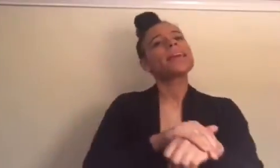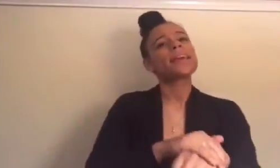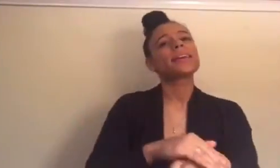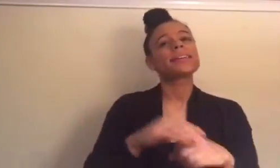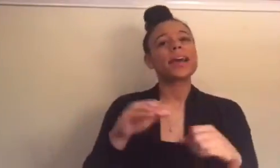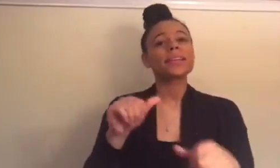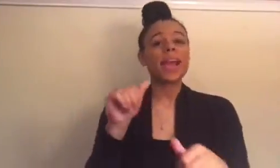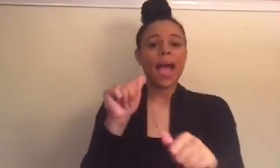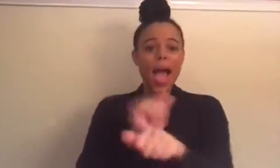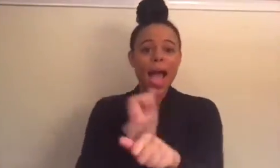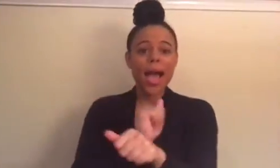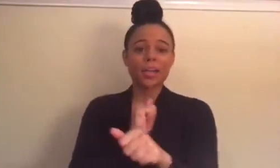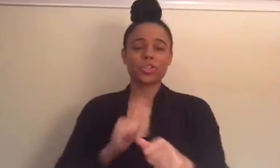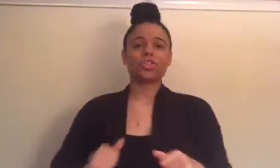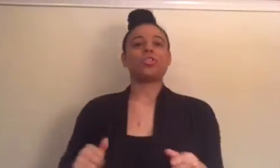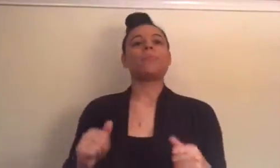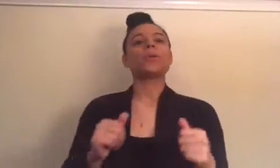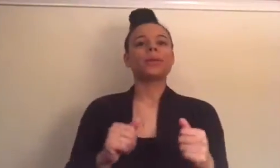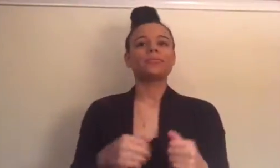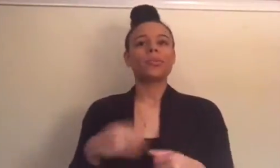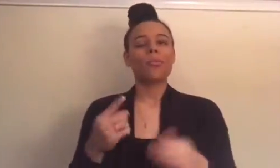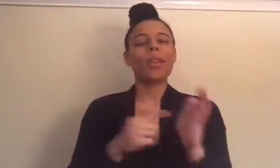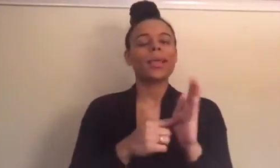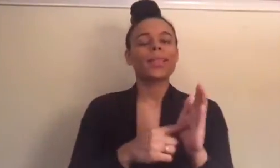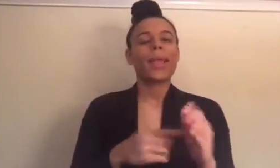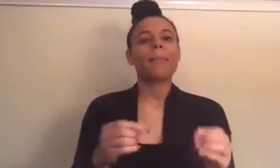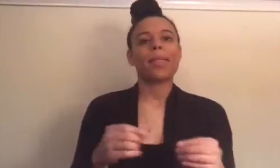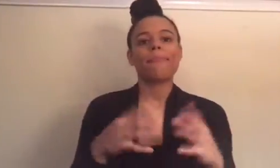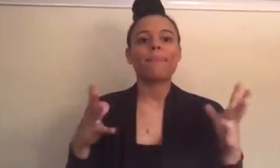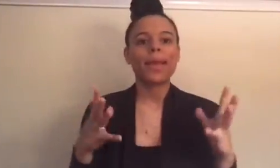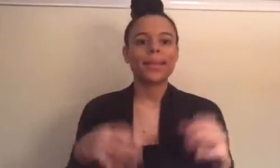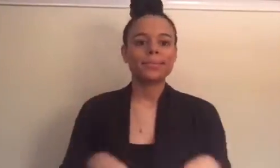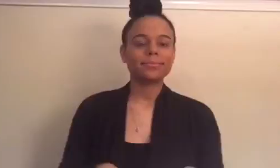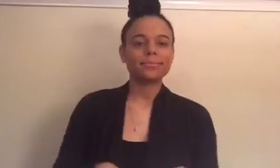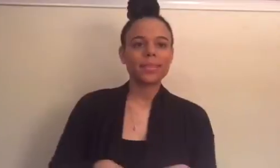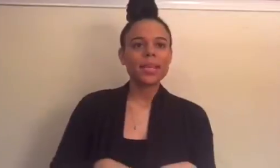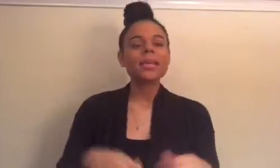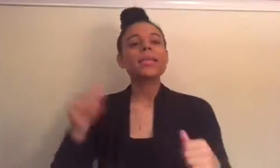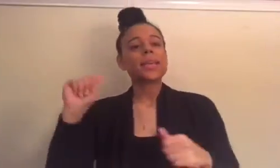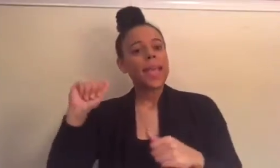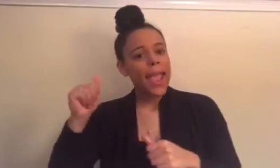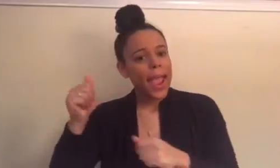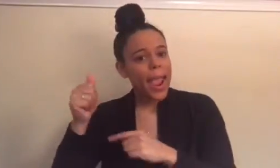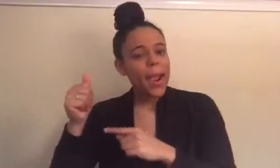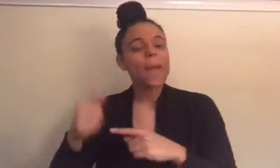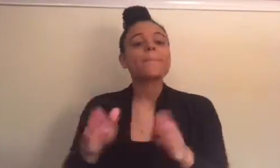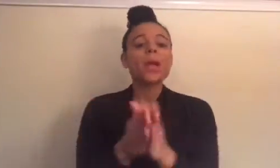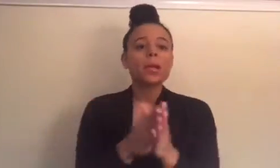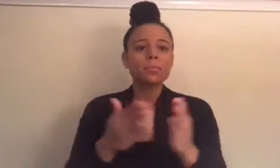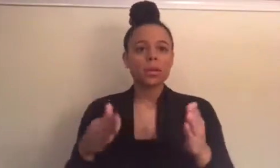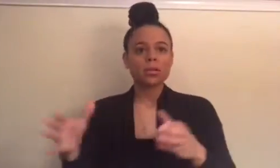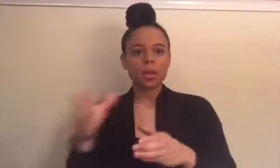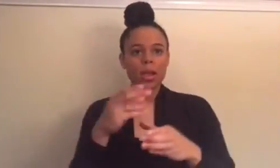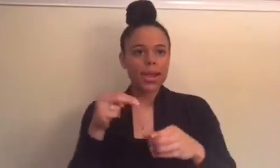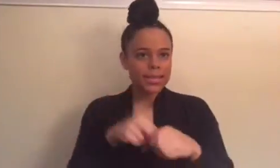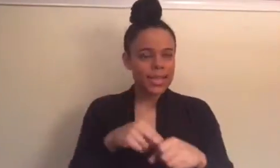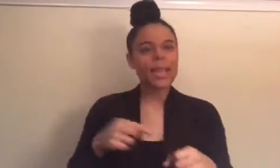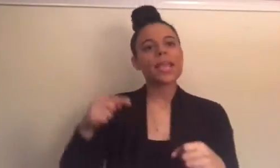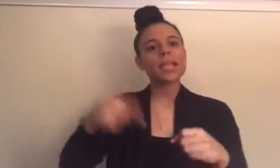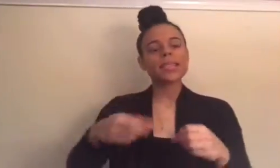algebra. One example among many. The Arabic texts containing this mathematical wisdom finally made their way